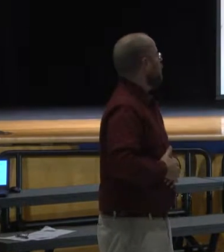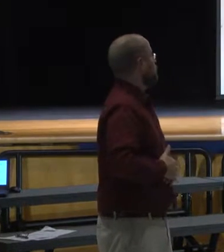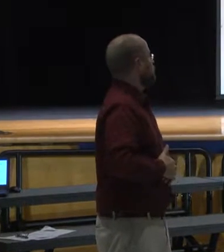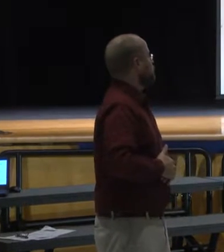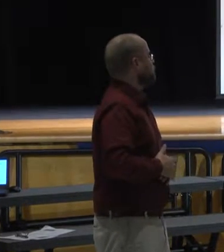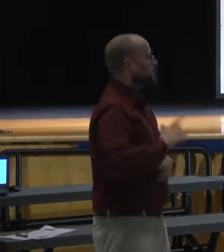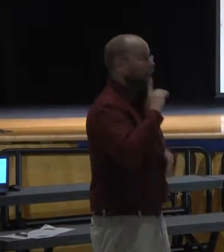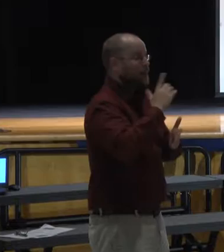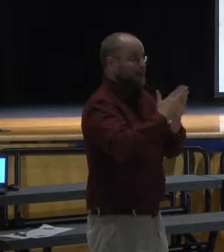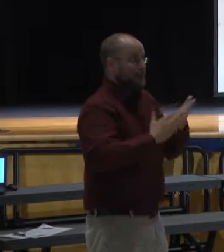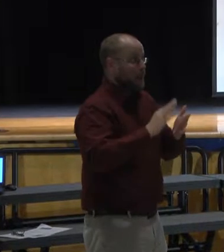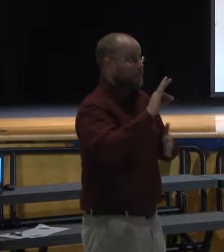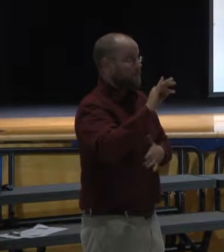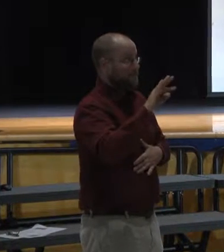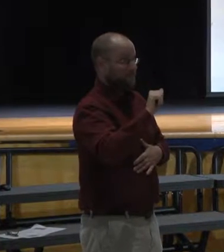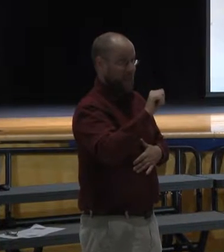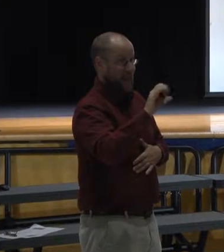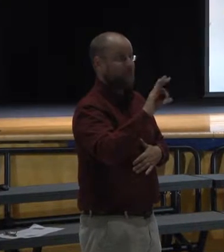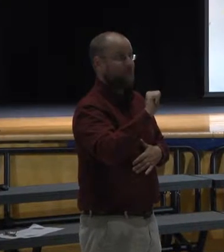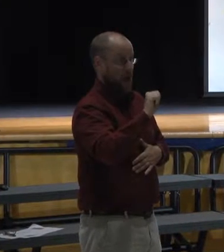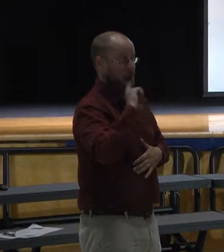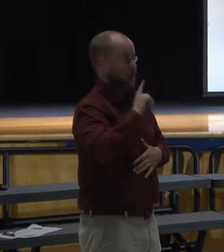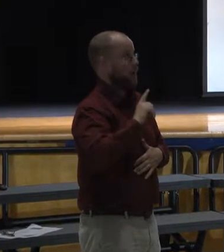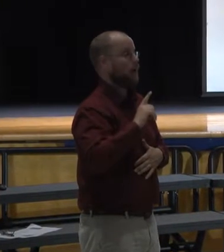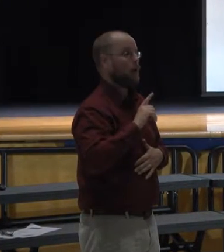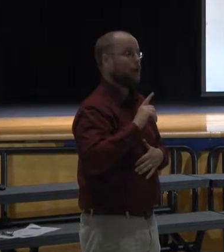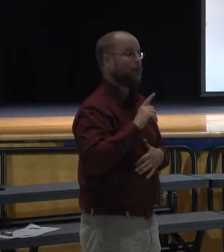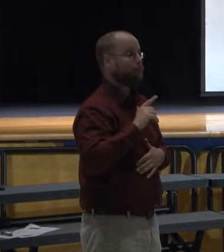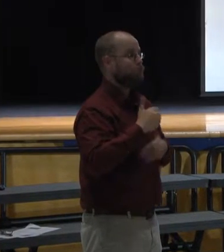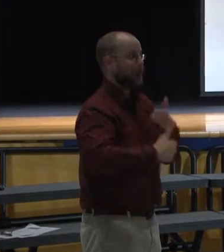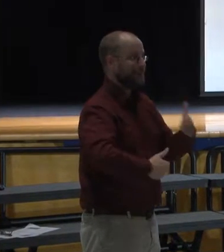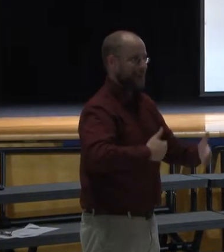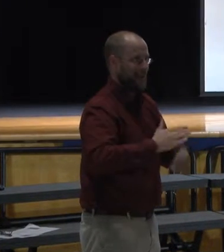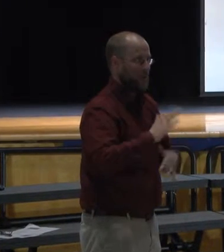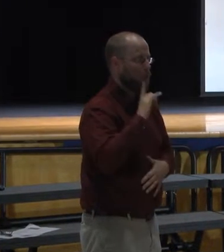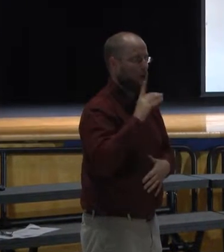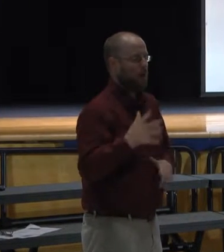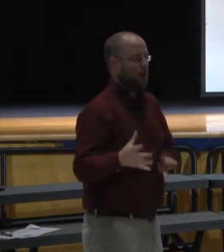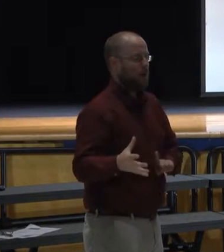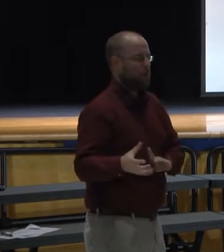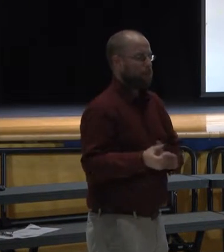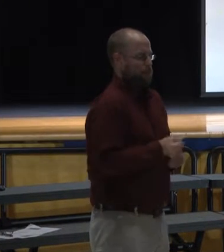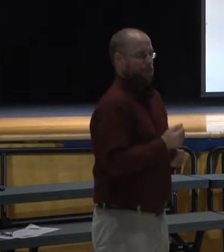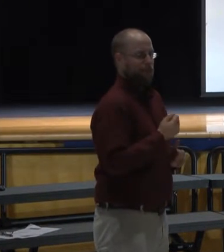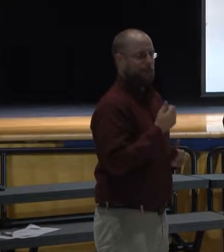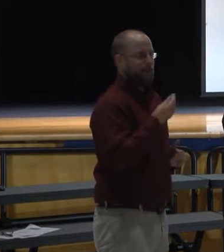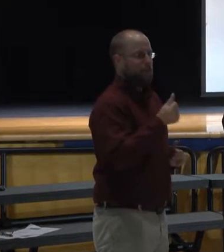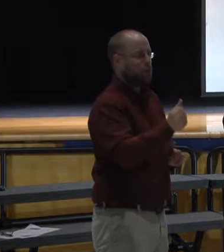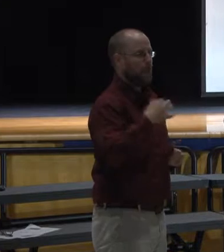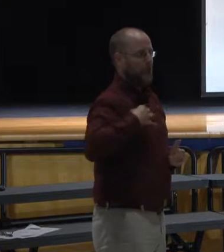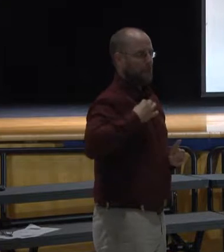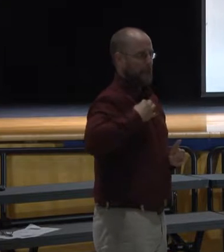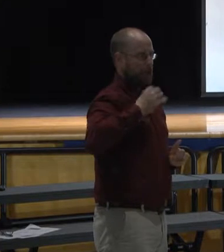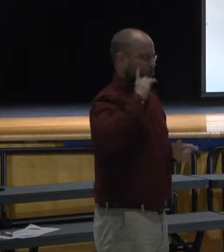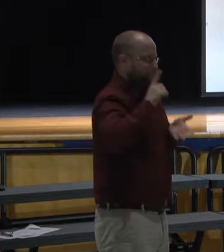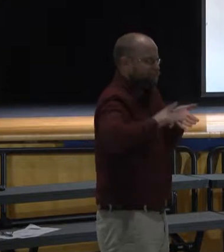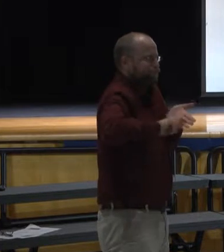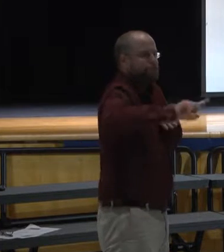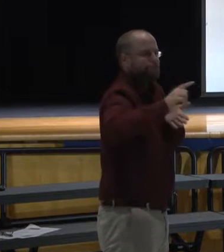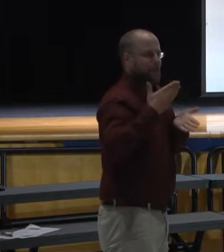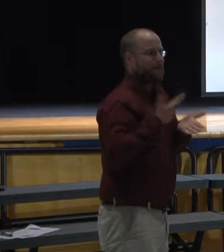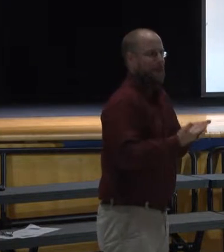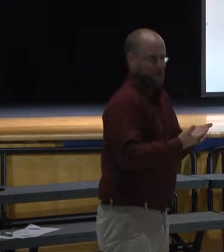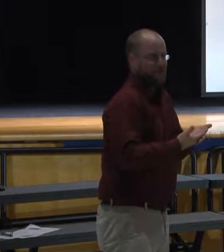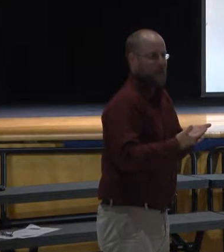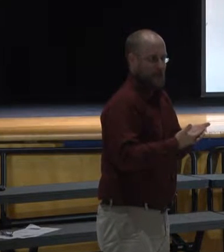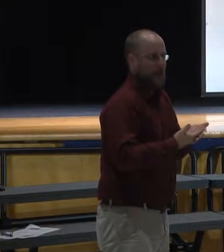get processed each year get selected for verification. And what that means is the schools would then say, we need a little